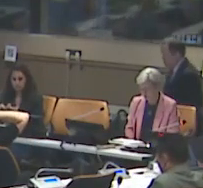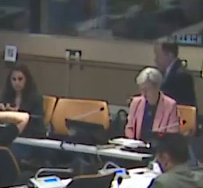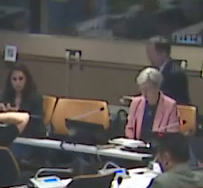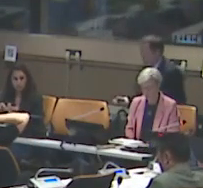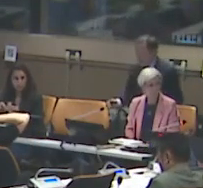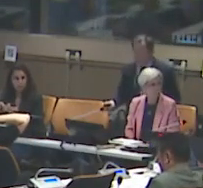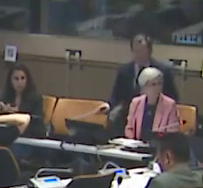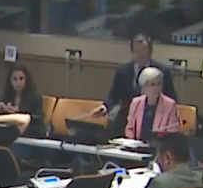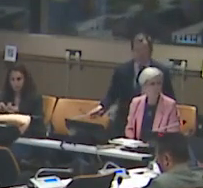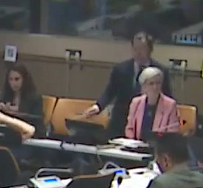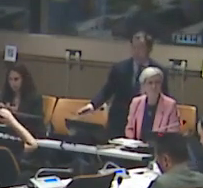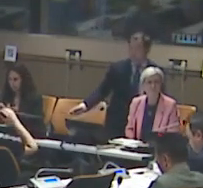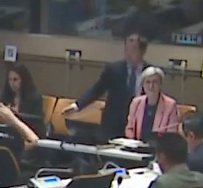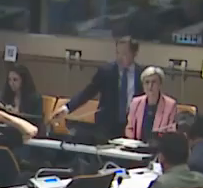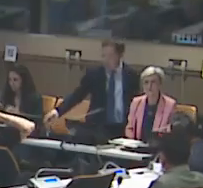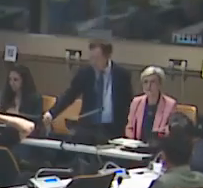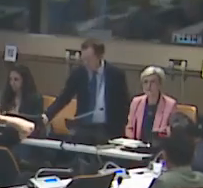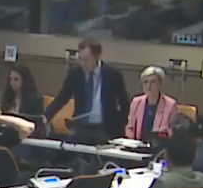Dear colleagues,